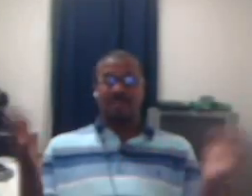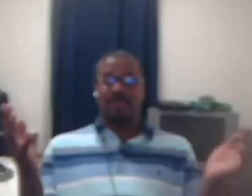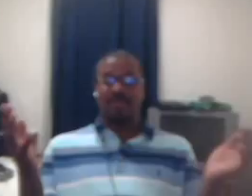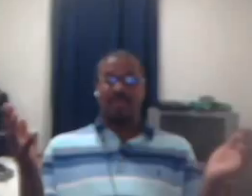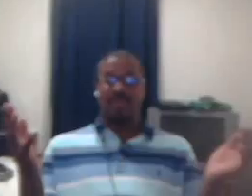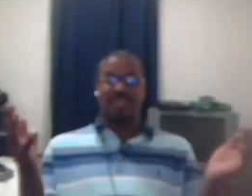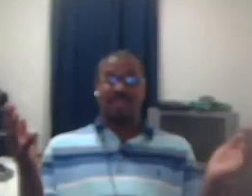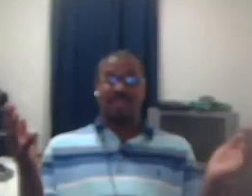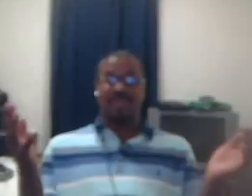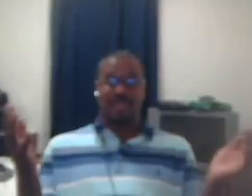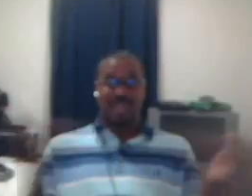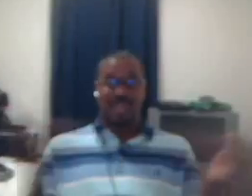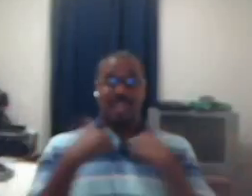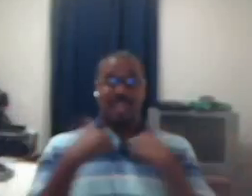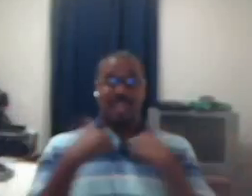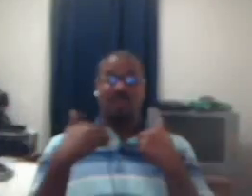be driving these men crazy, including me.